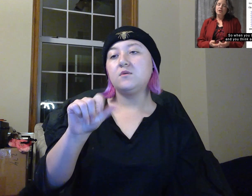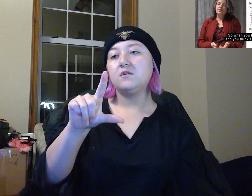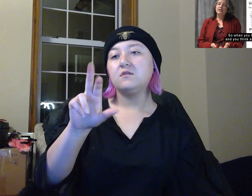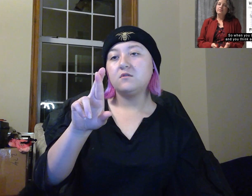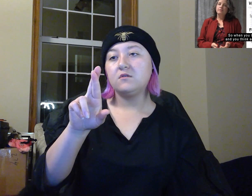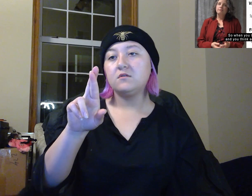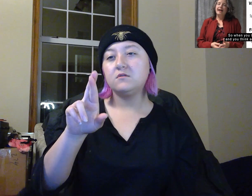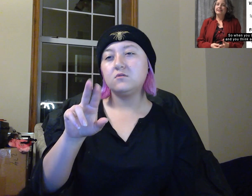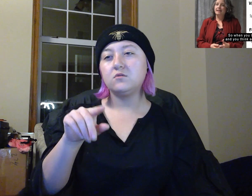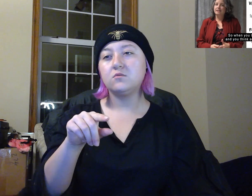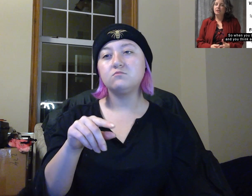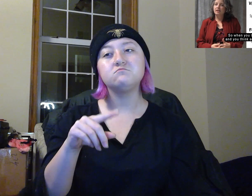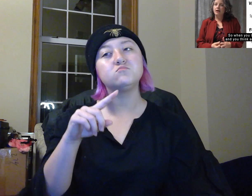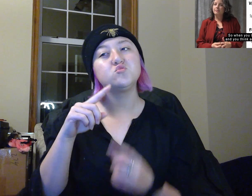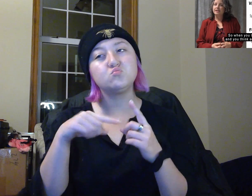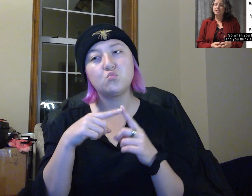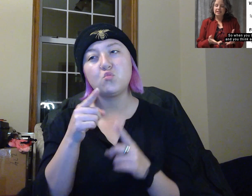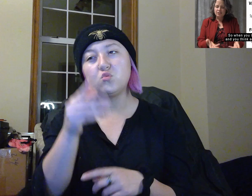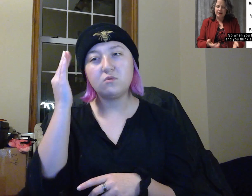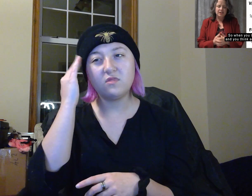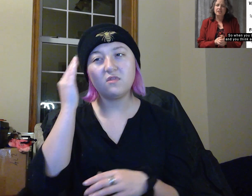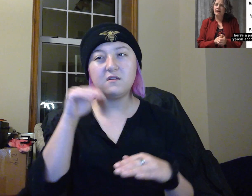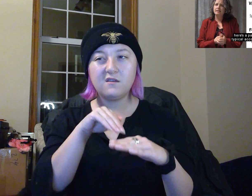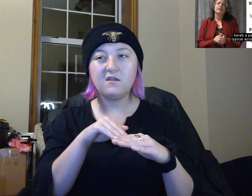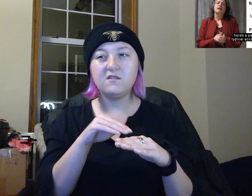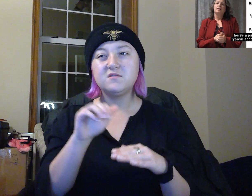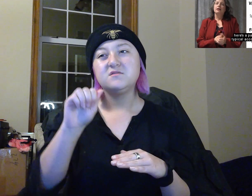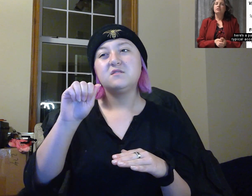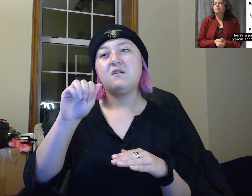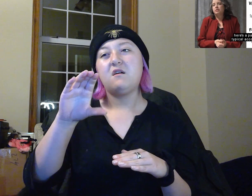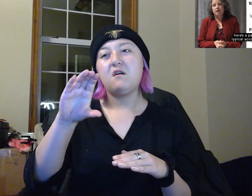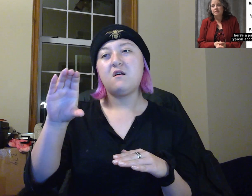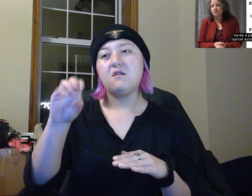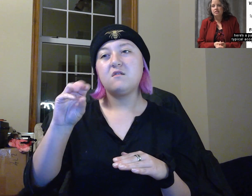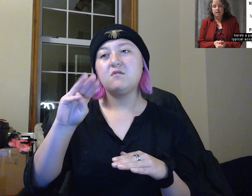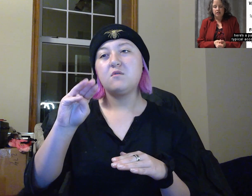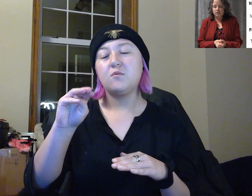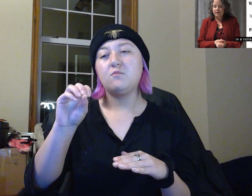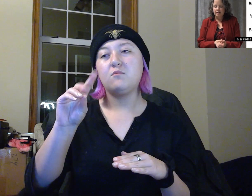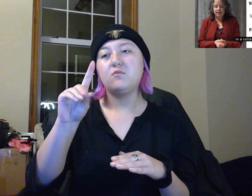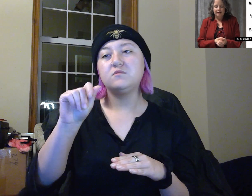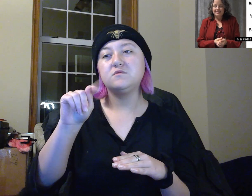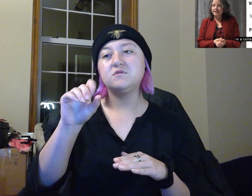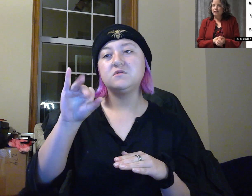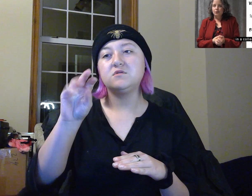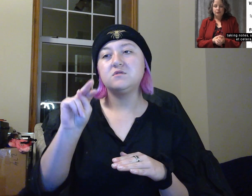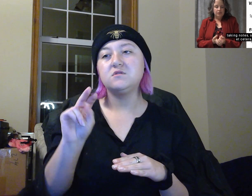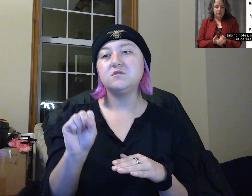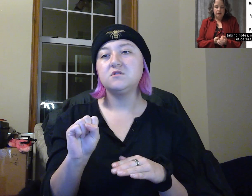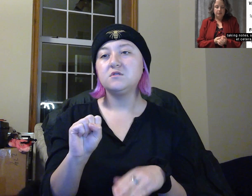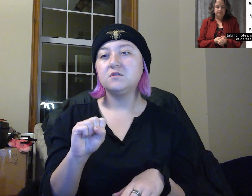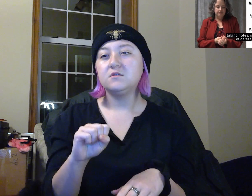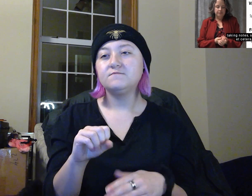So when you think of access and you think accommodations, here's a page that has typical accommodations in a college setting: taking